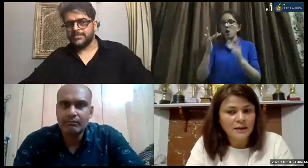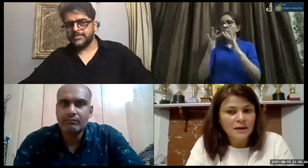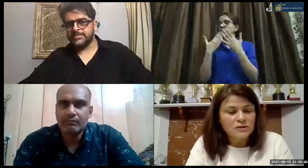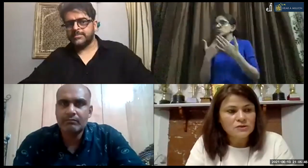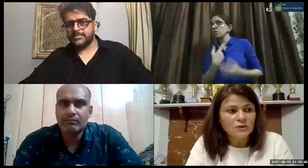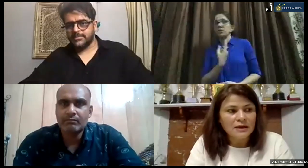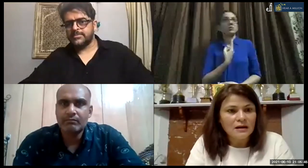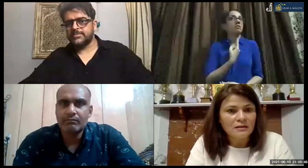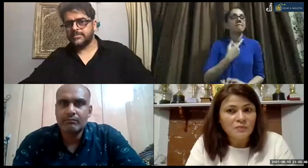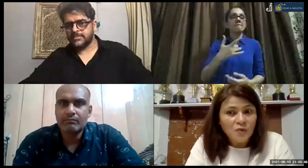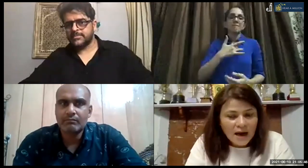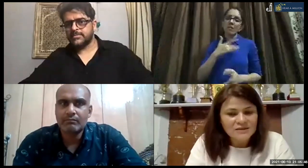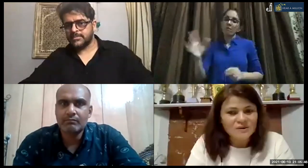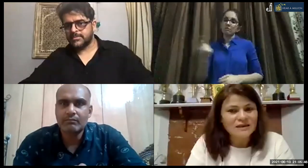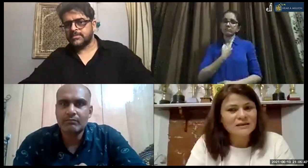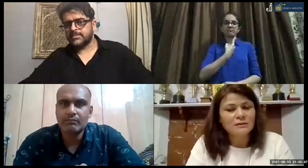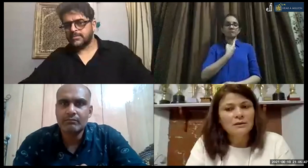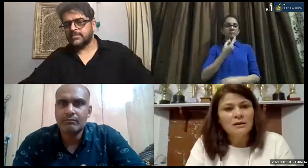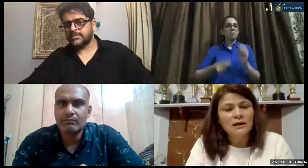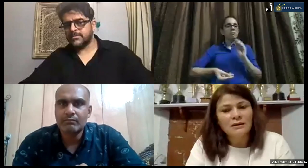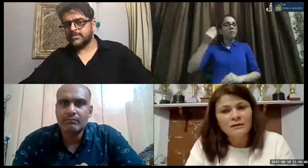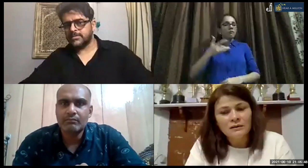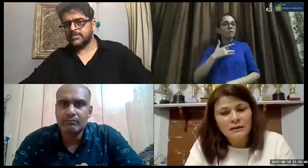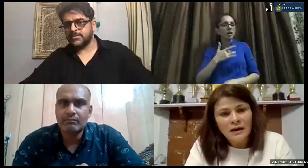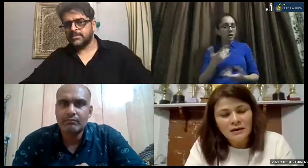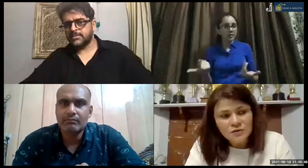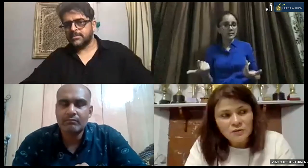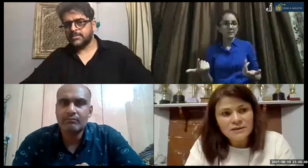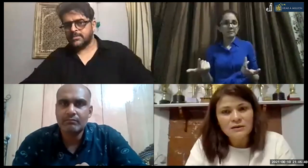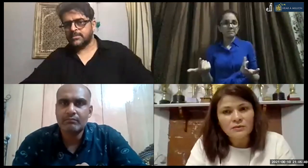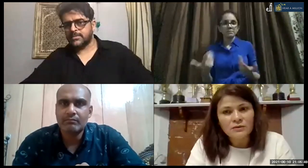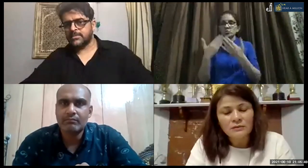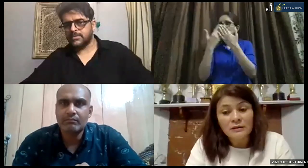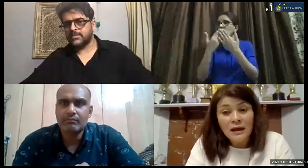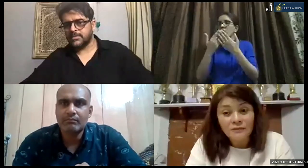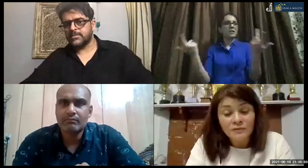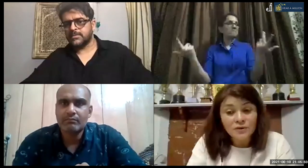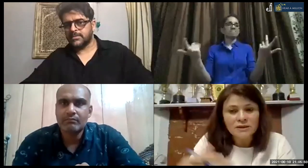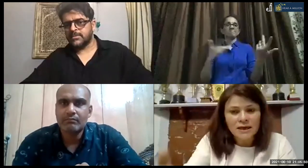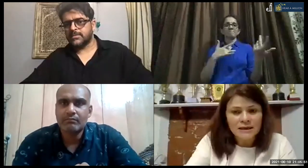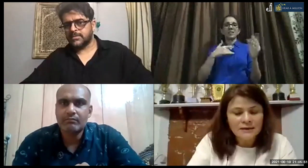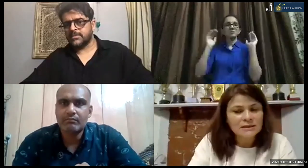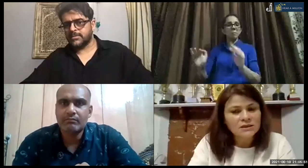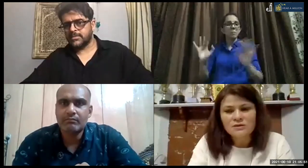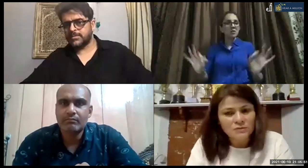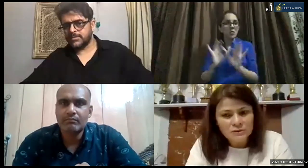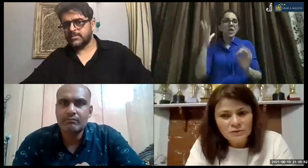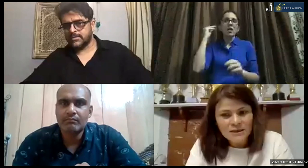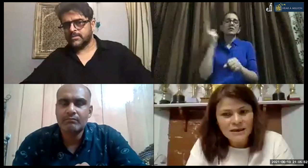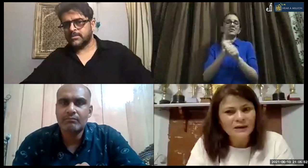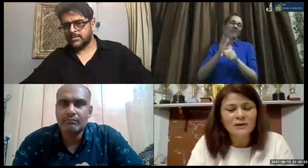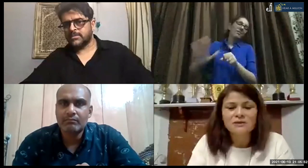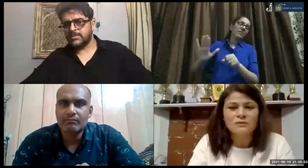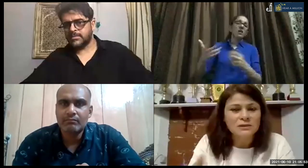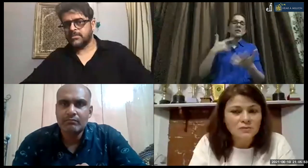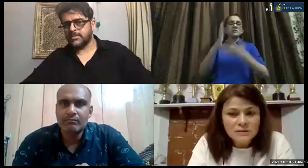schooling. So they are more isolated, and there are schools that don't have, majority are hearing teachers, doesn't know